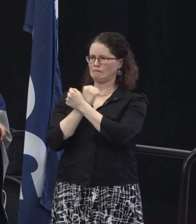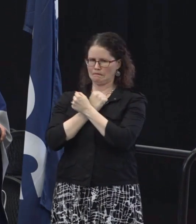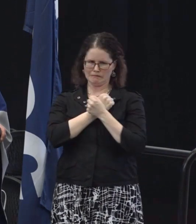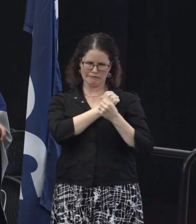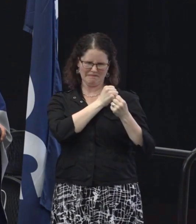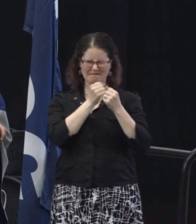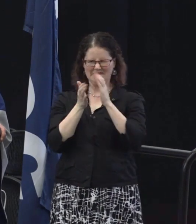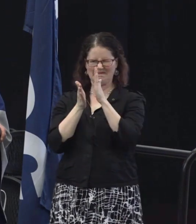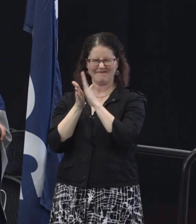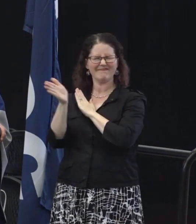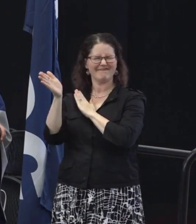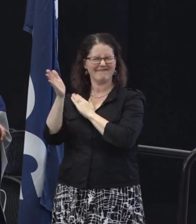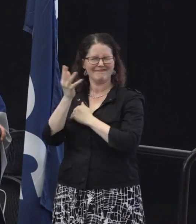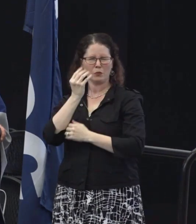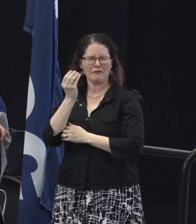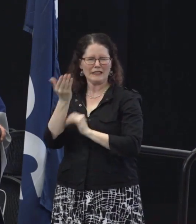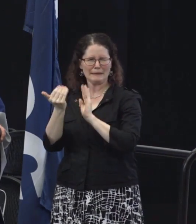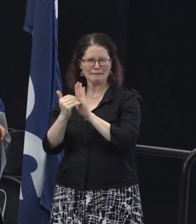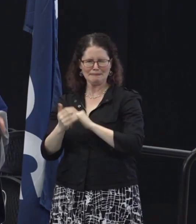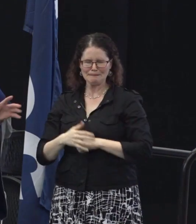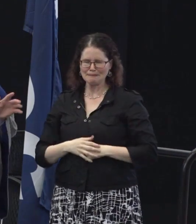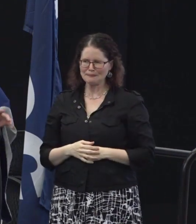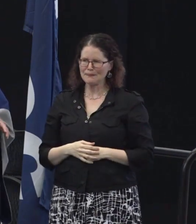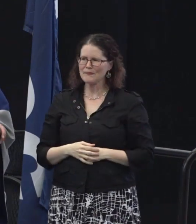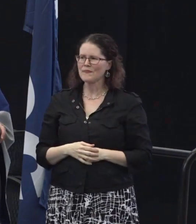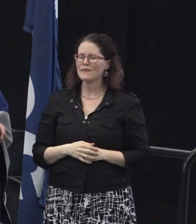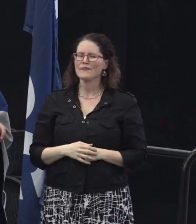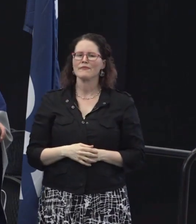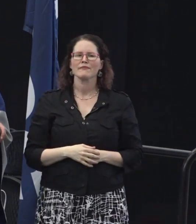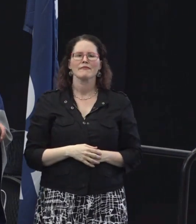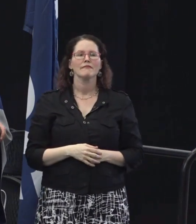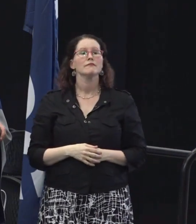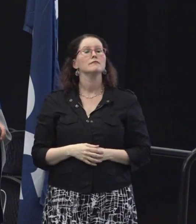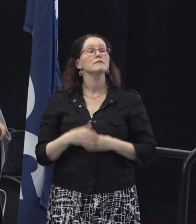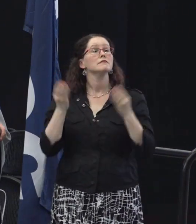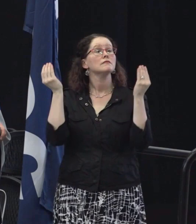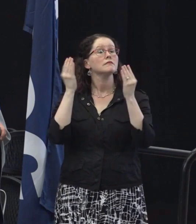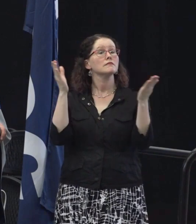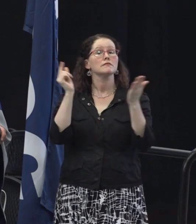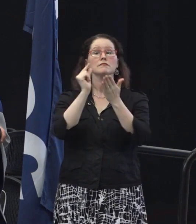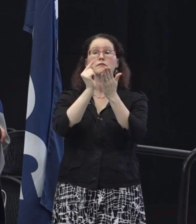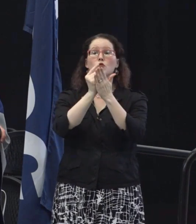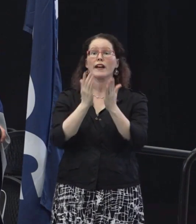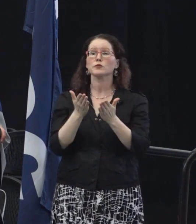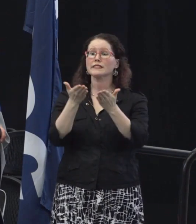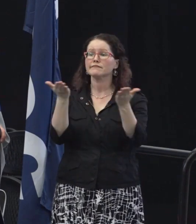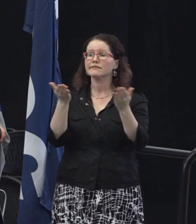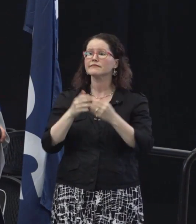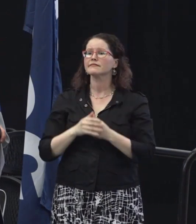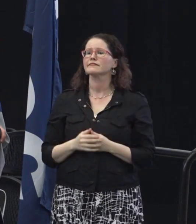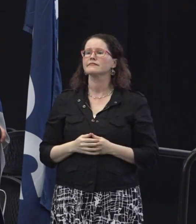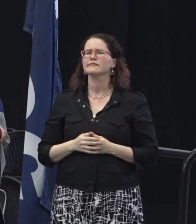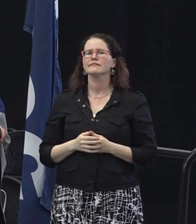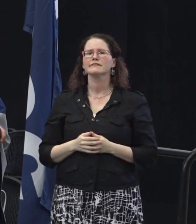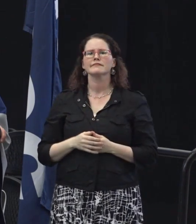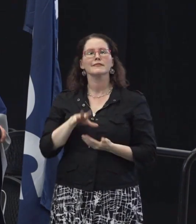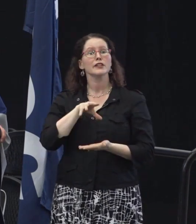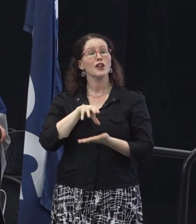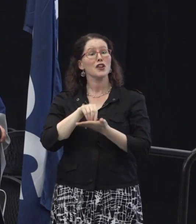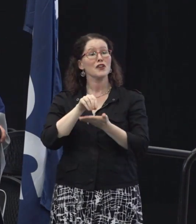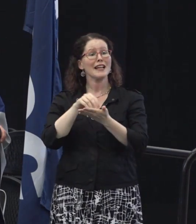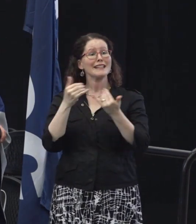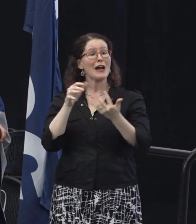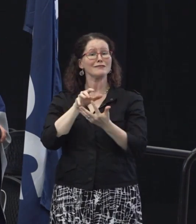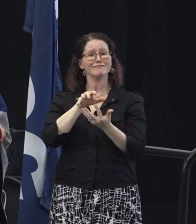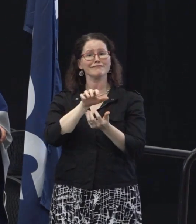I returned to my office that afternoon. So today, graduates, as we celebrate the completion of one major stage of your